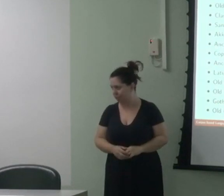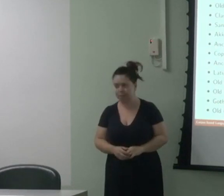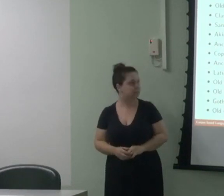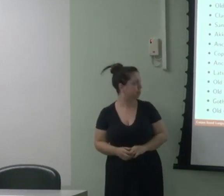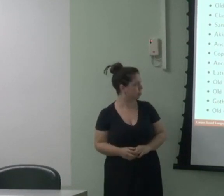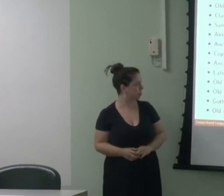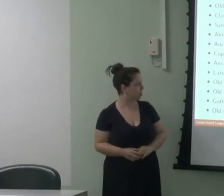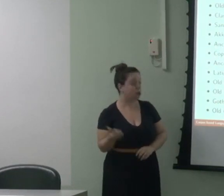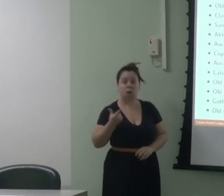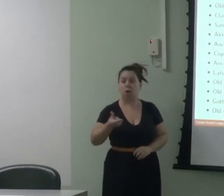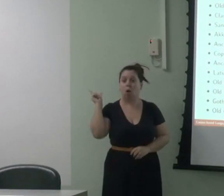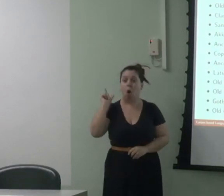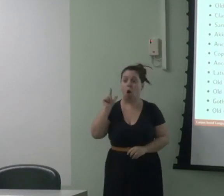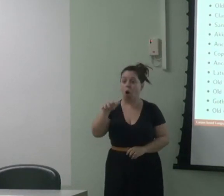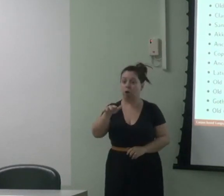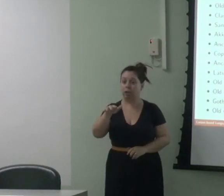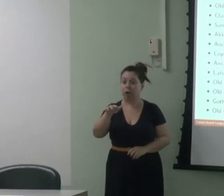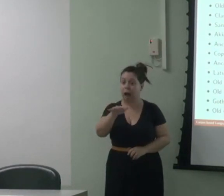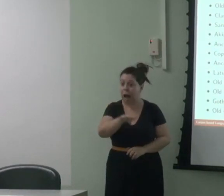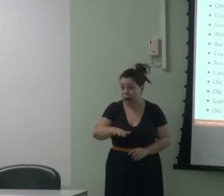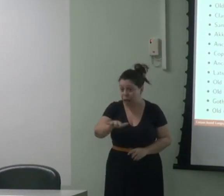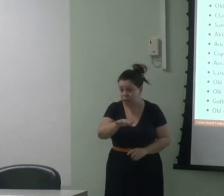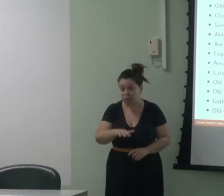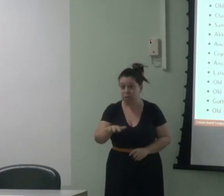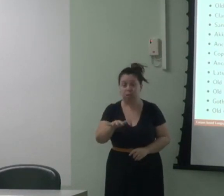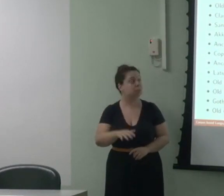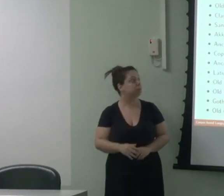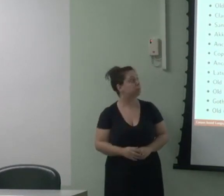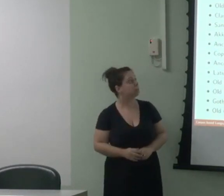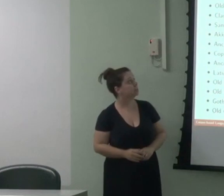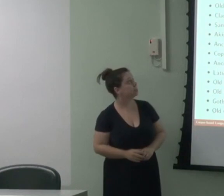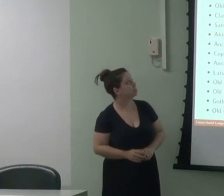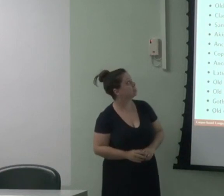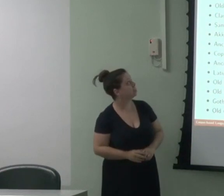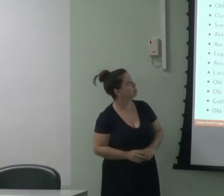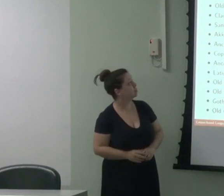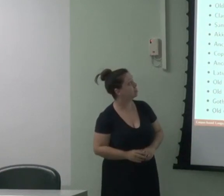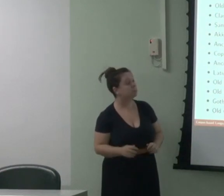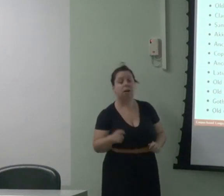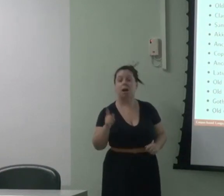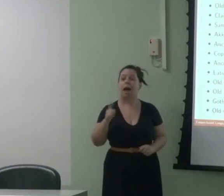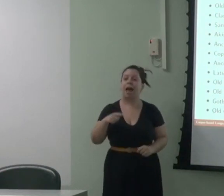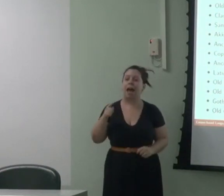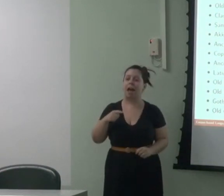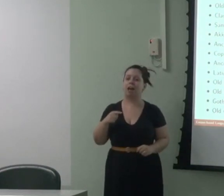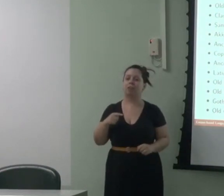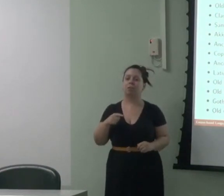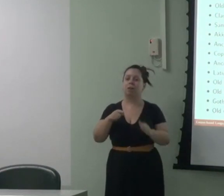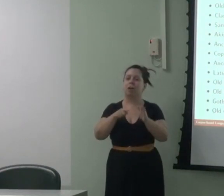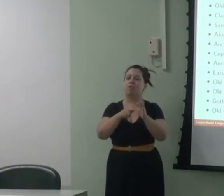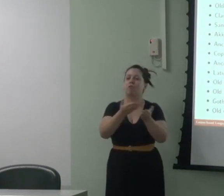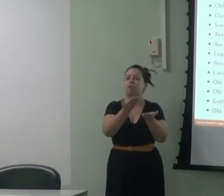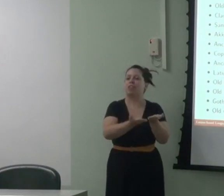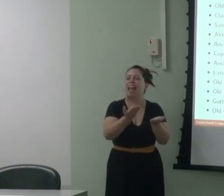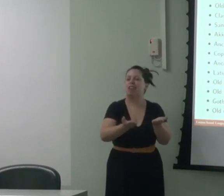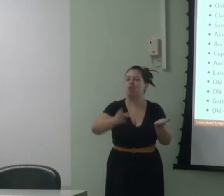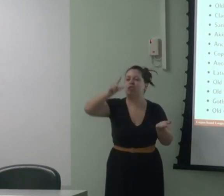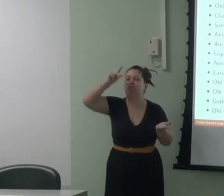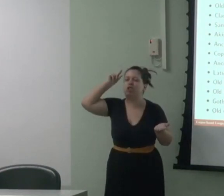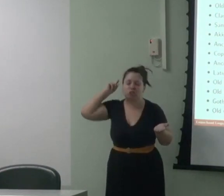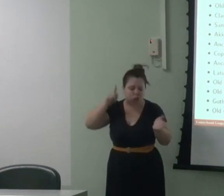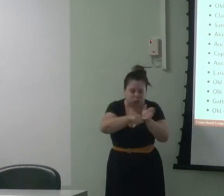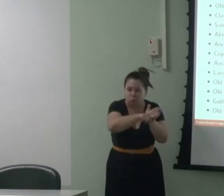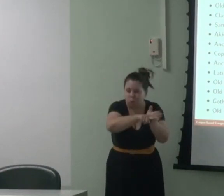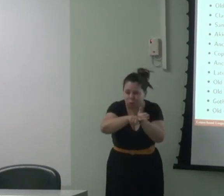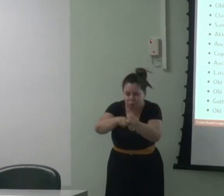Another area where this collection is used is classical philology. We have a growing